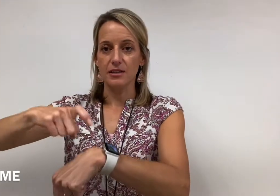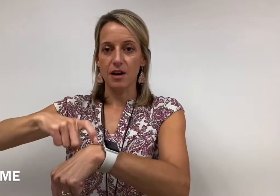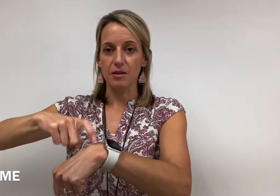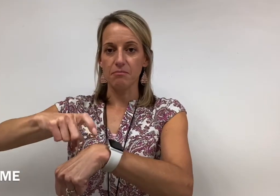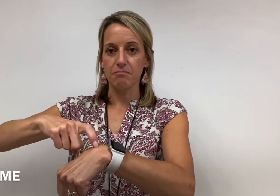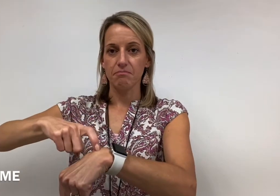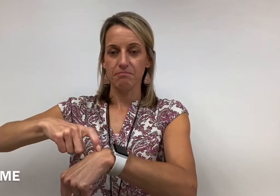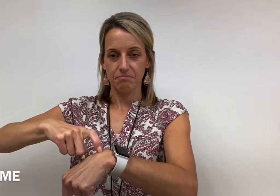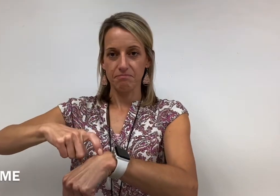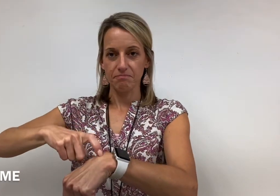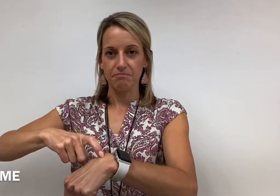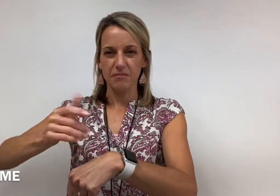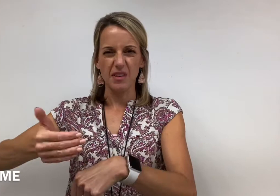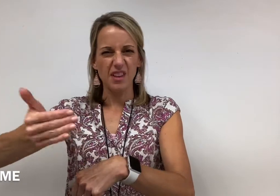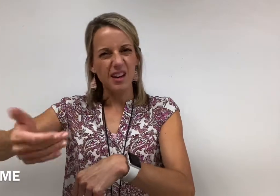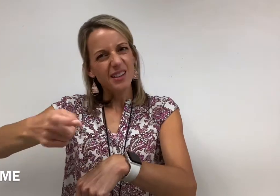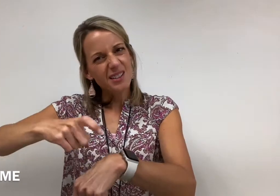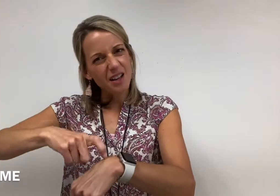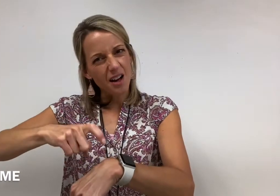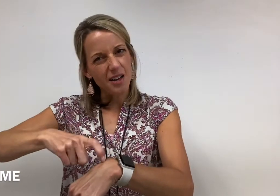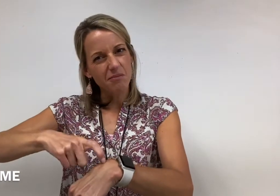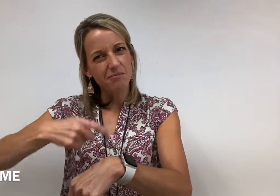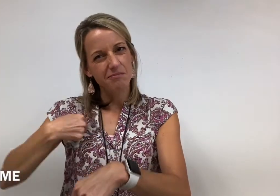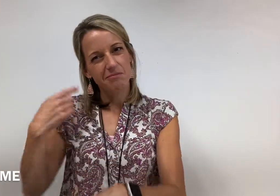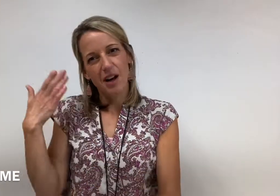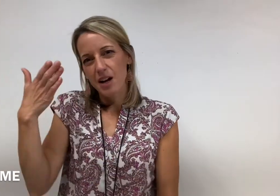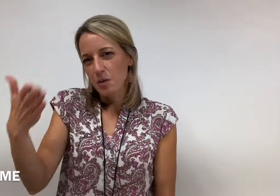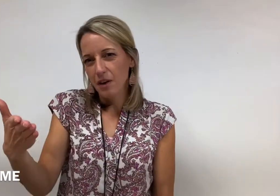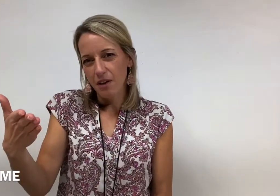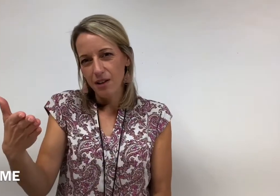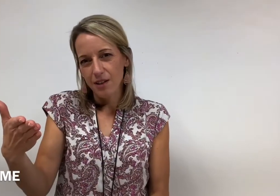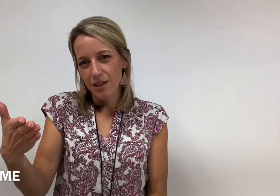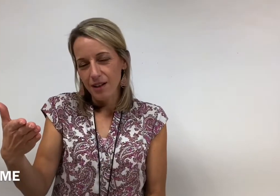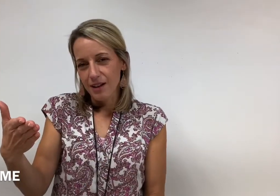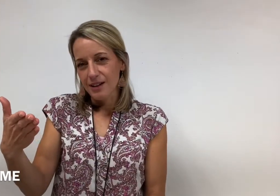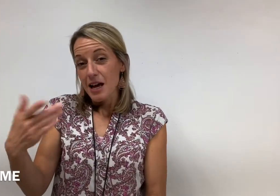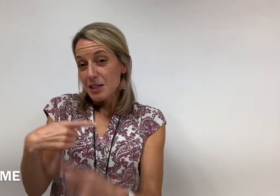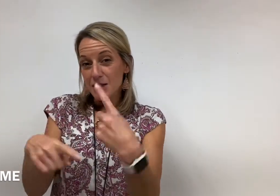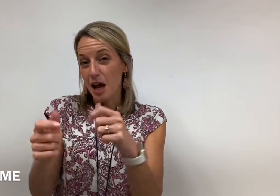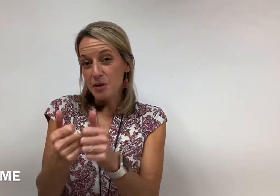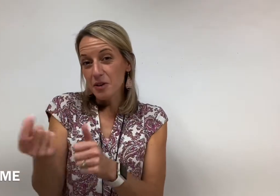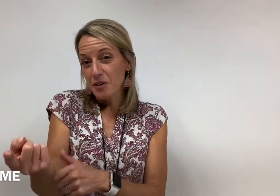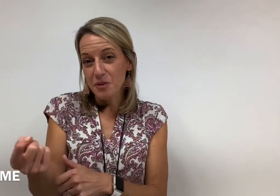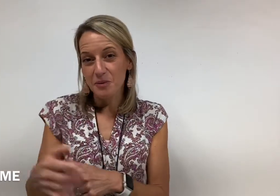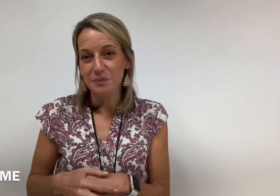time. The next time I will sign with you.